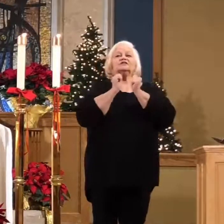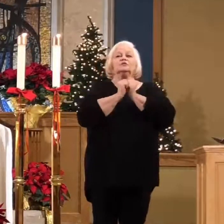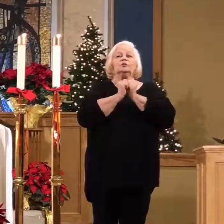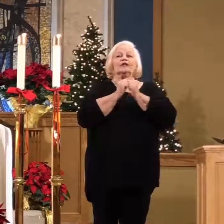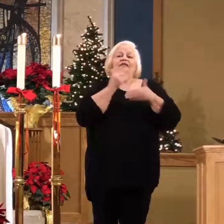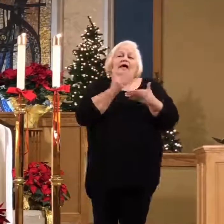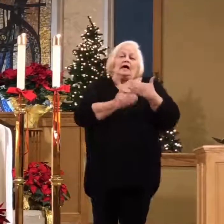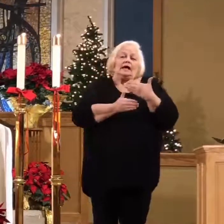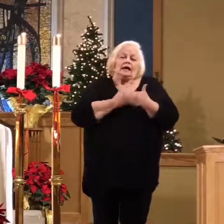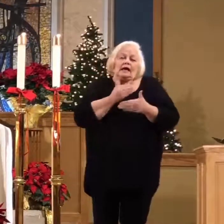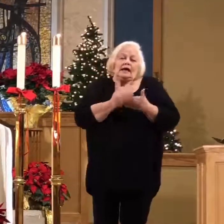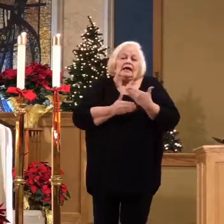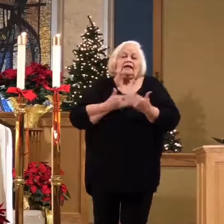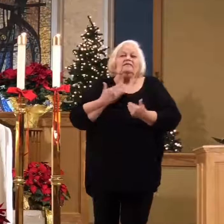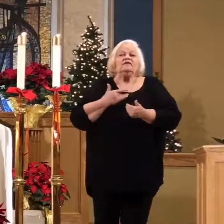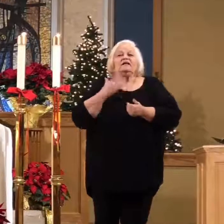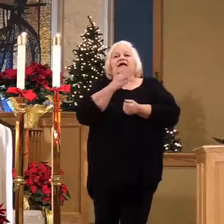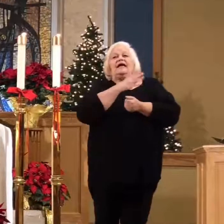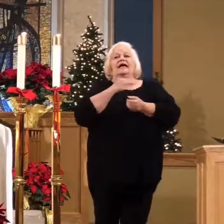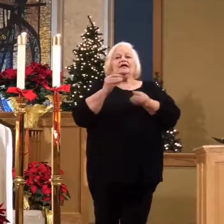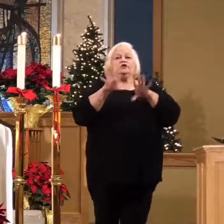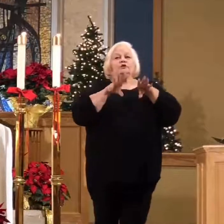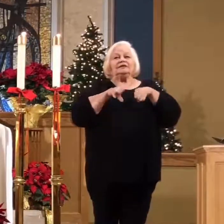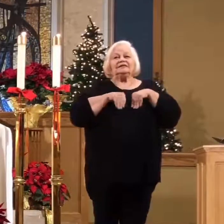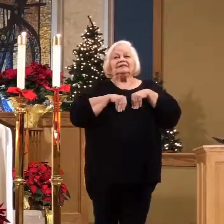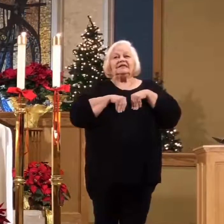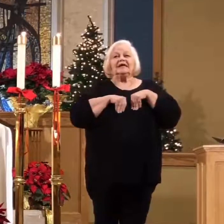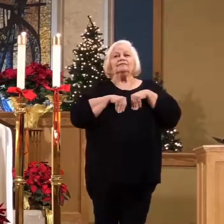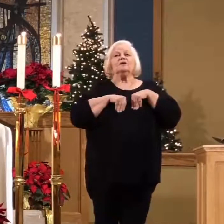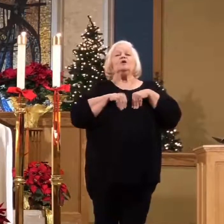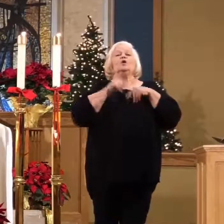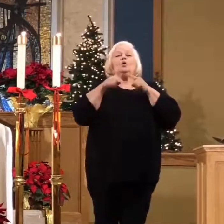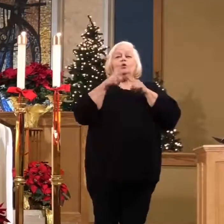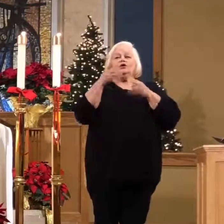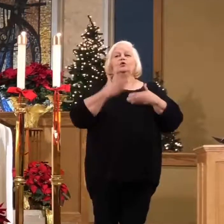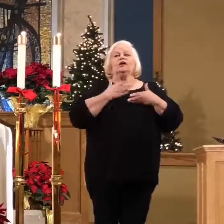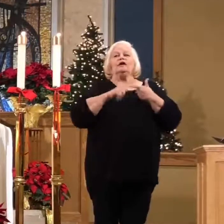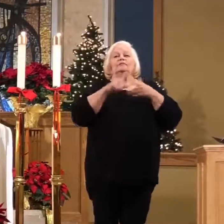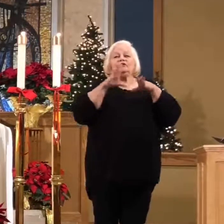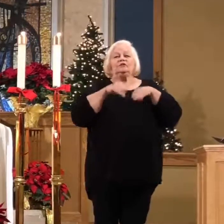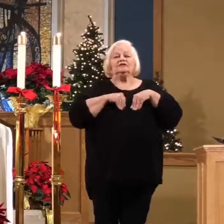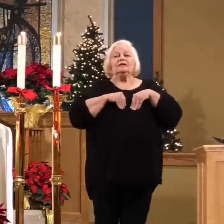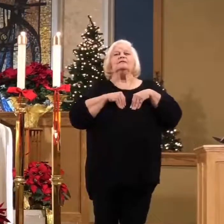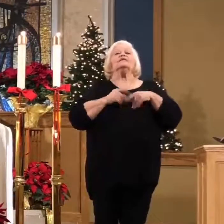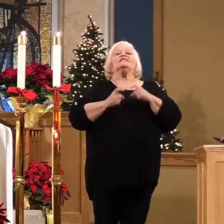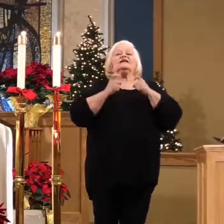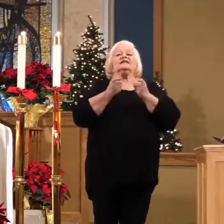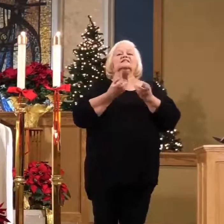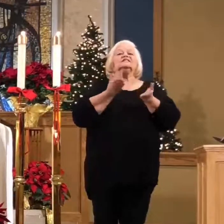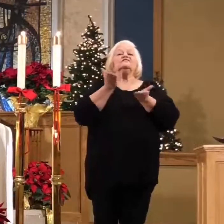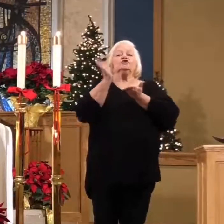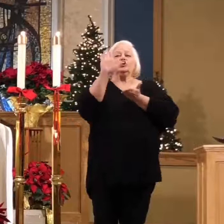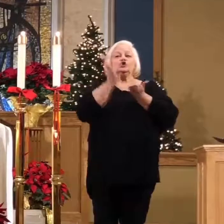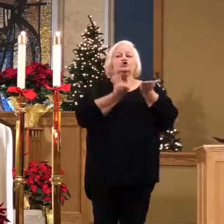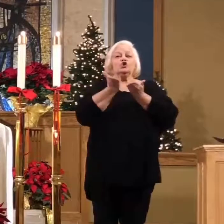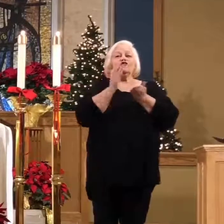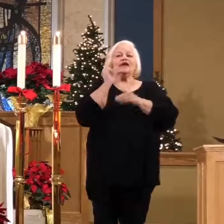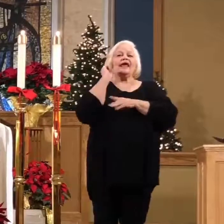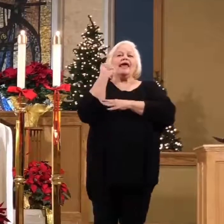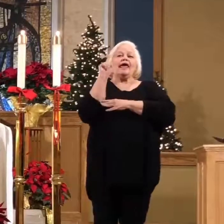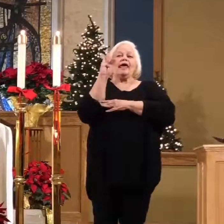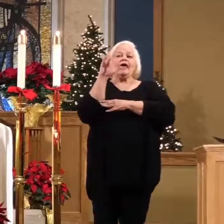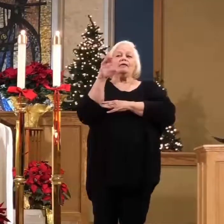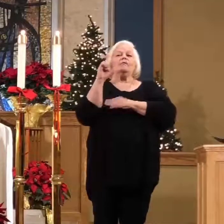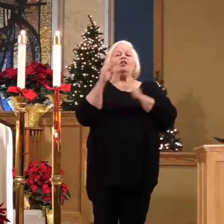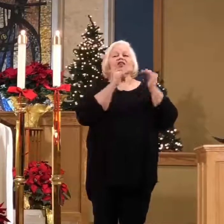kindly countenance, and to accept them as once you were pleased to accept the gifts of your servant Abel the just, the sacrifice